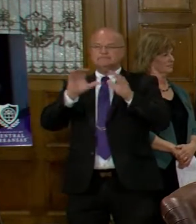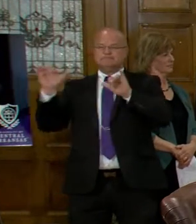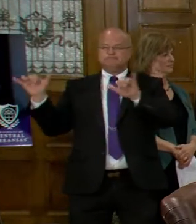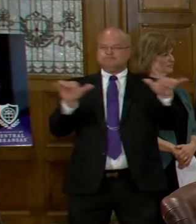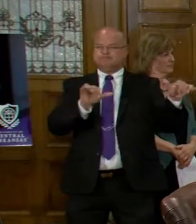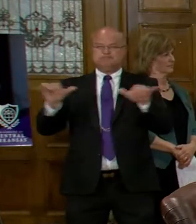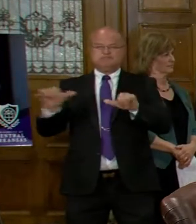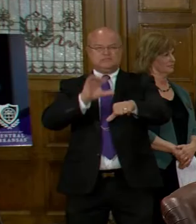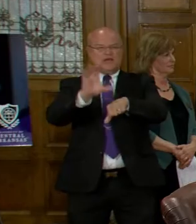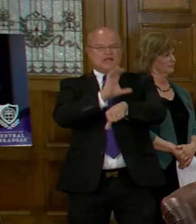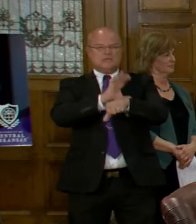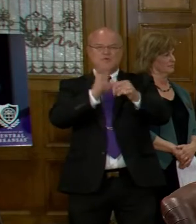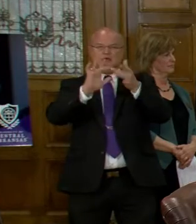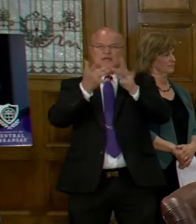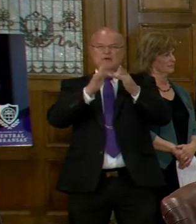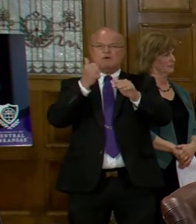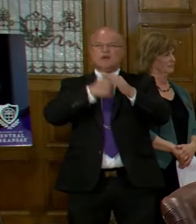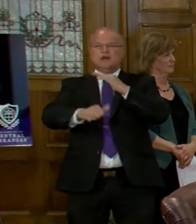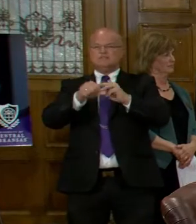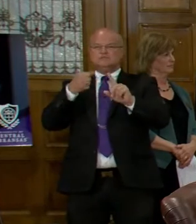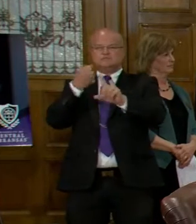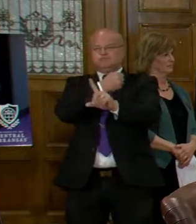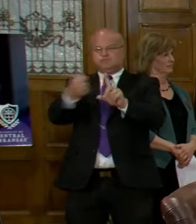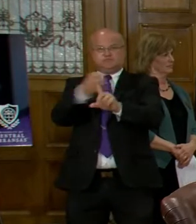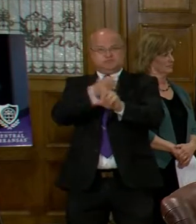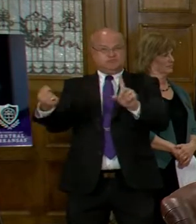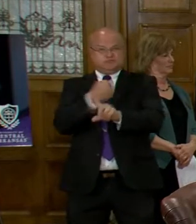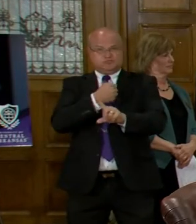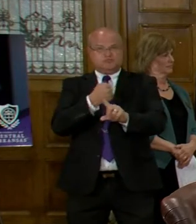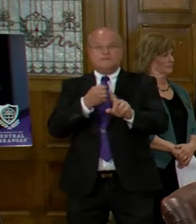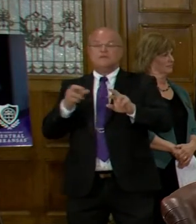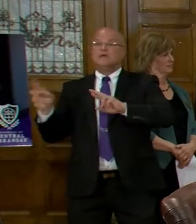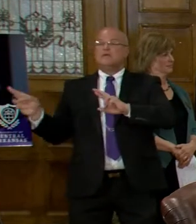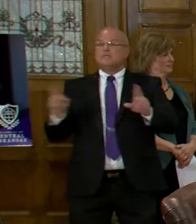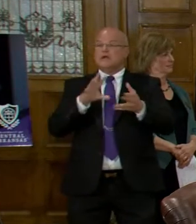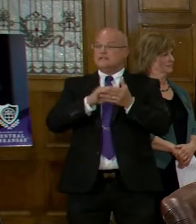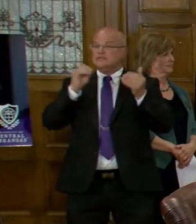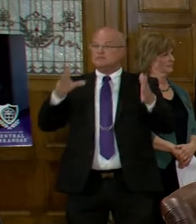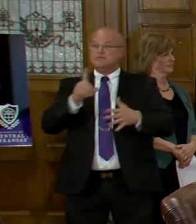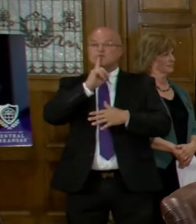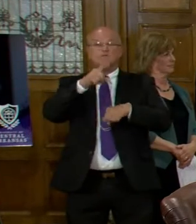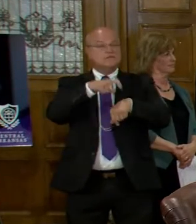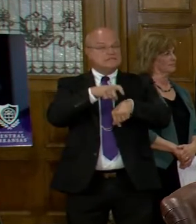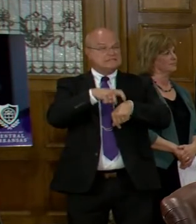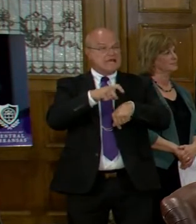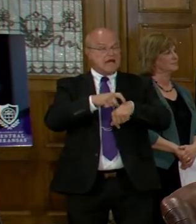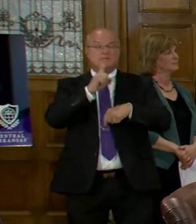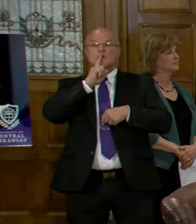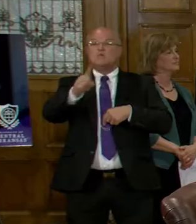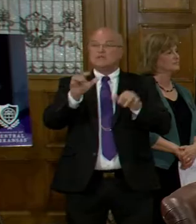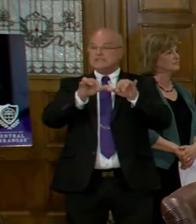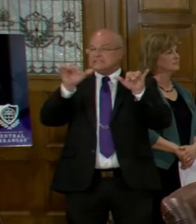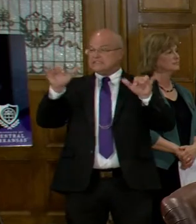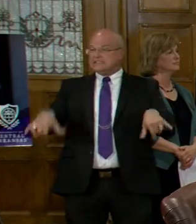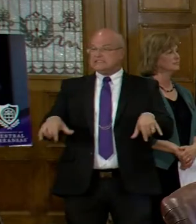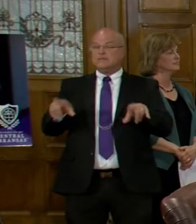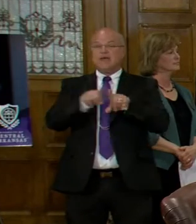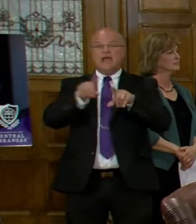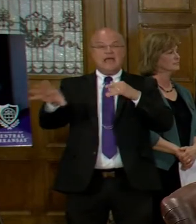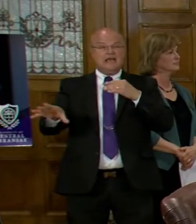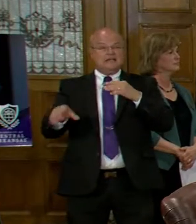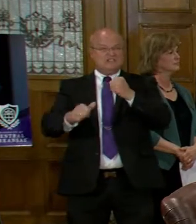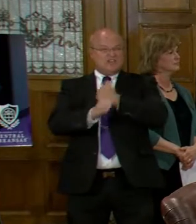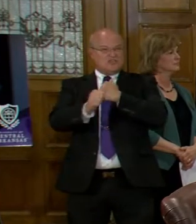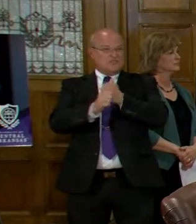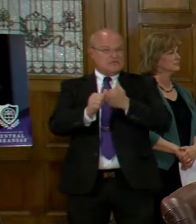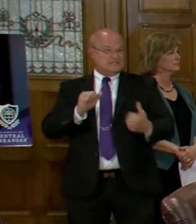a computer network under attack. And so it prepares the students in real time in a real system as the threats that they